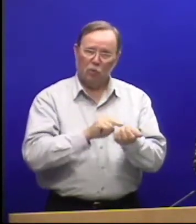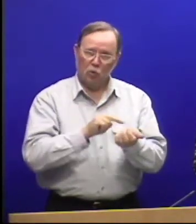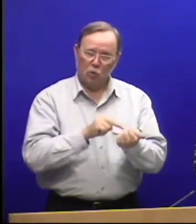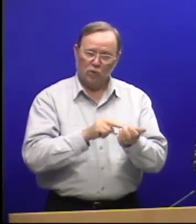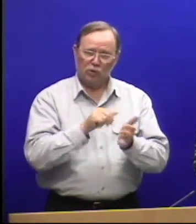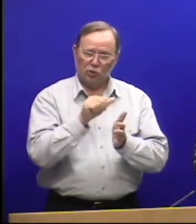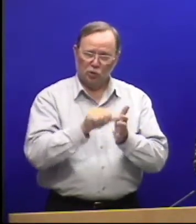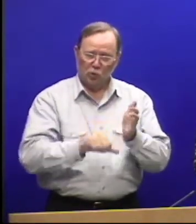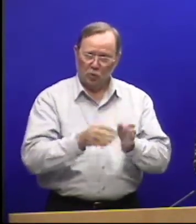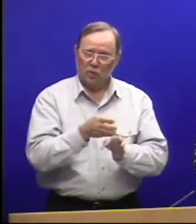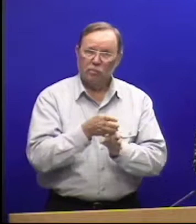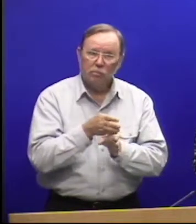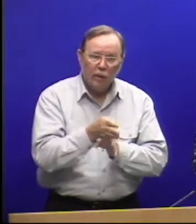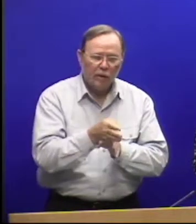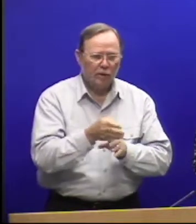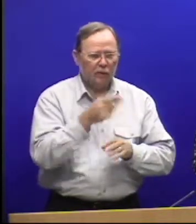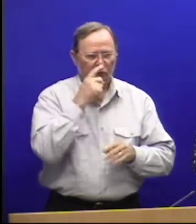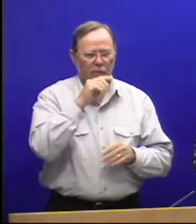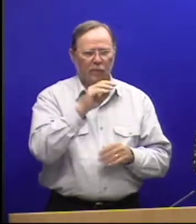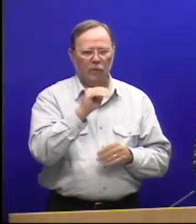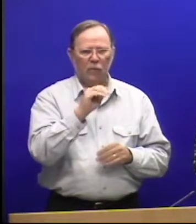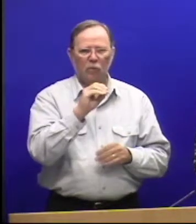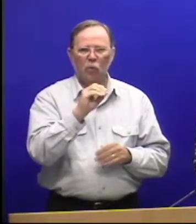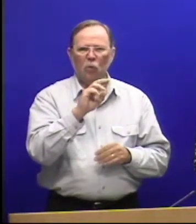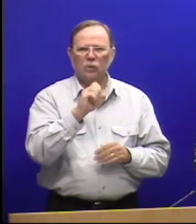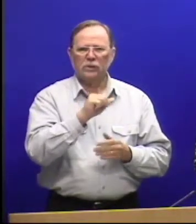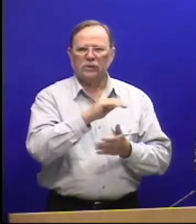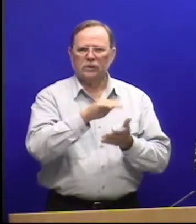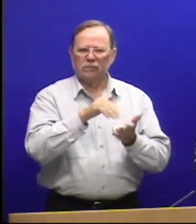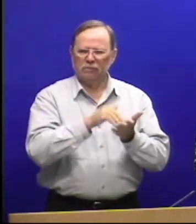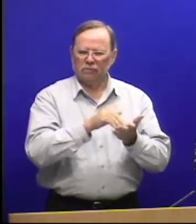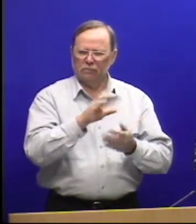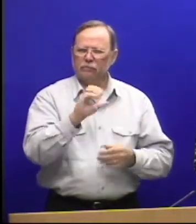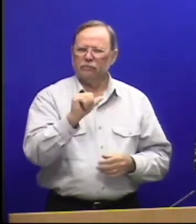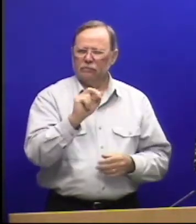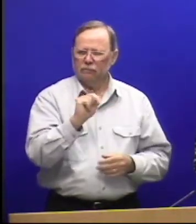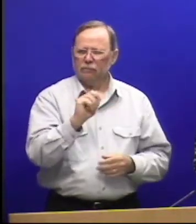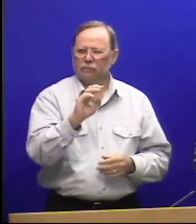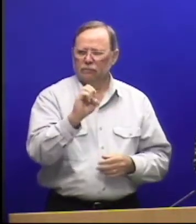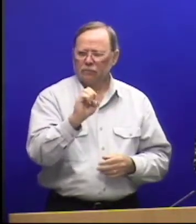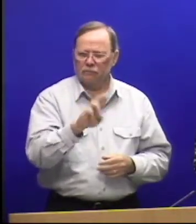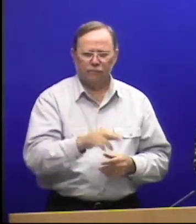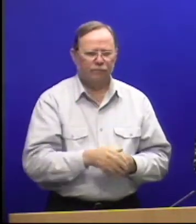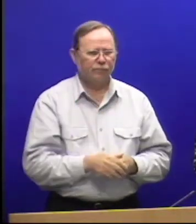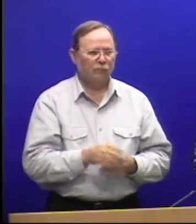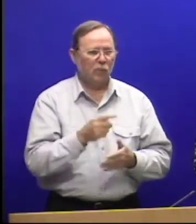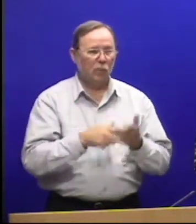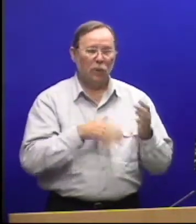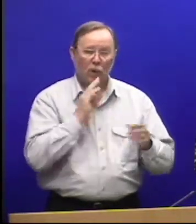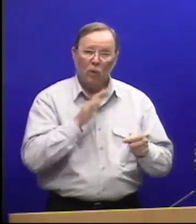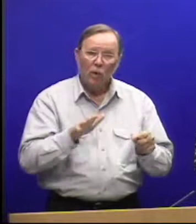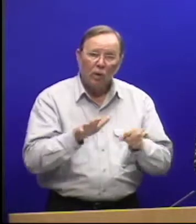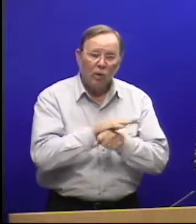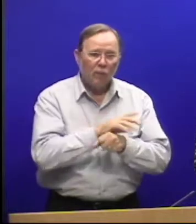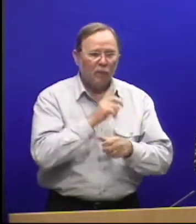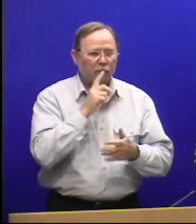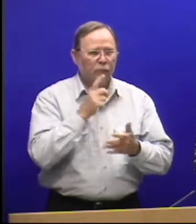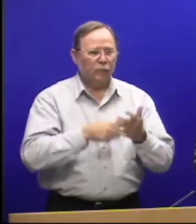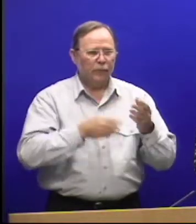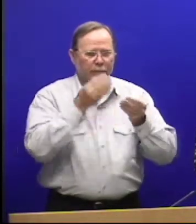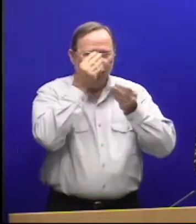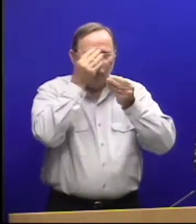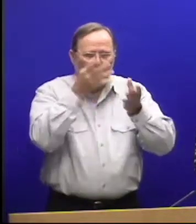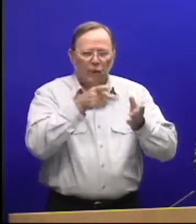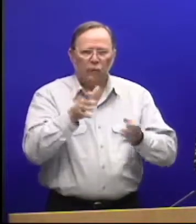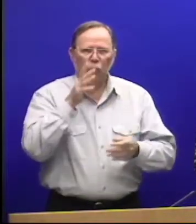surgical specialist for the Morris Cancer Center. And what I will be covering is what information you will need to know